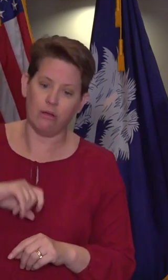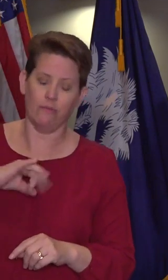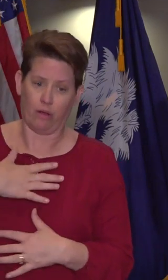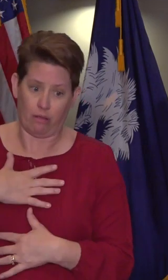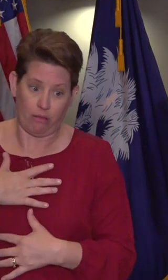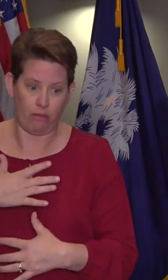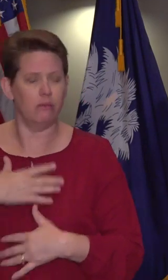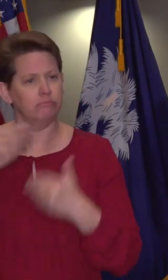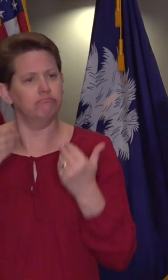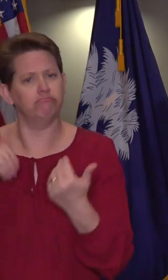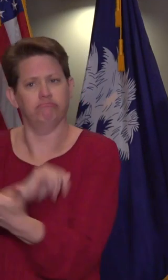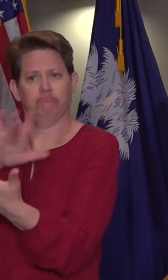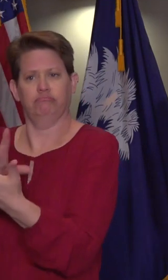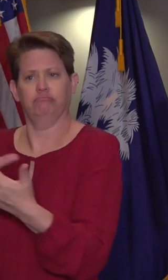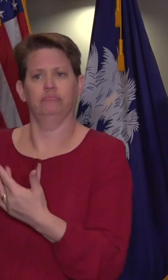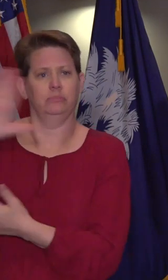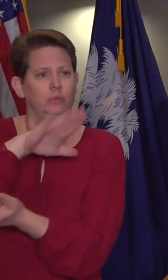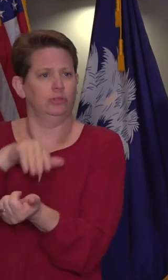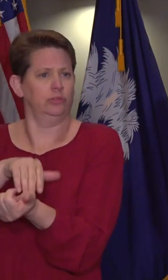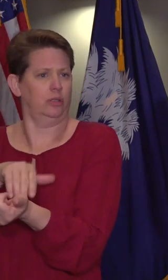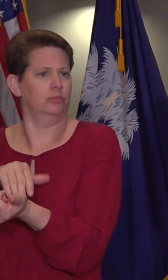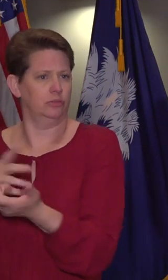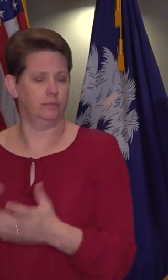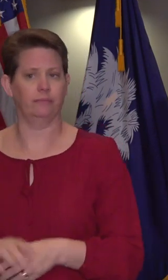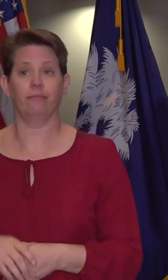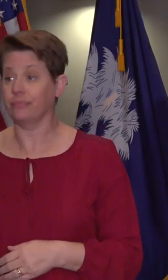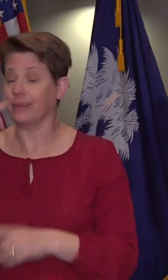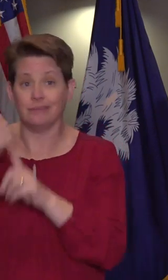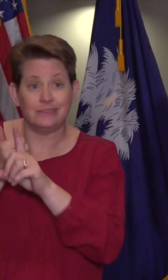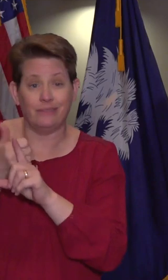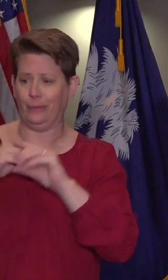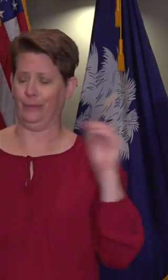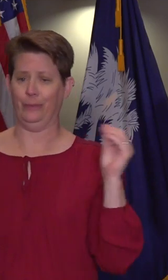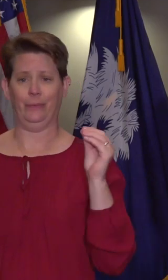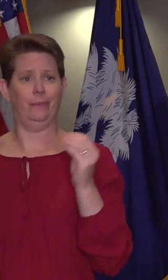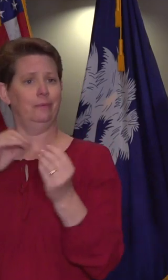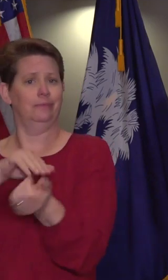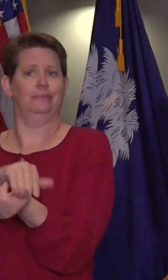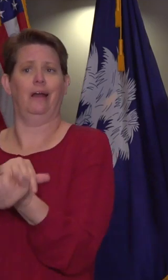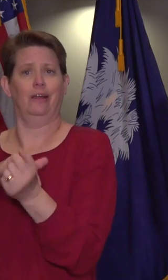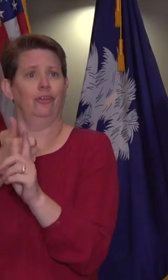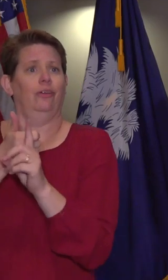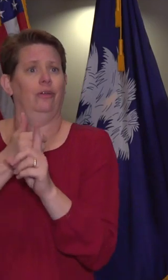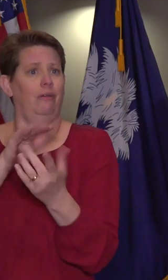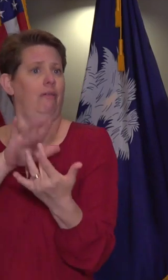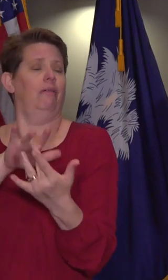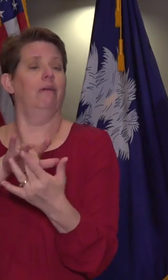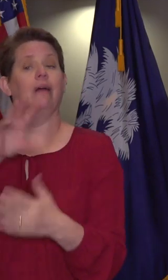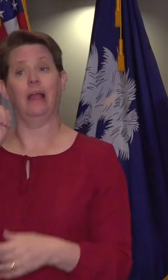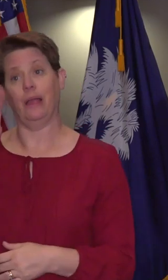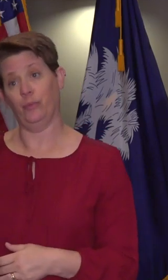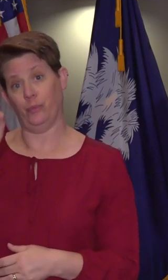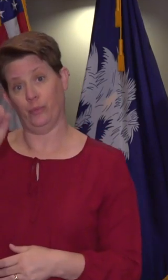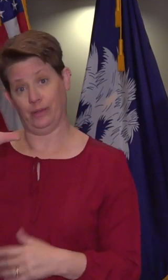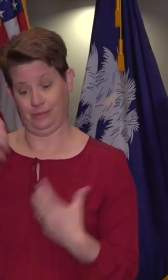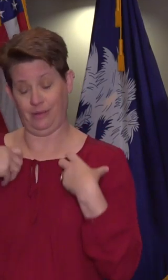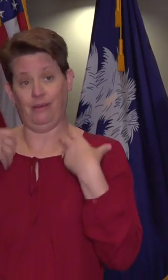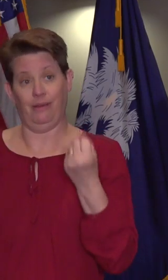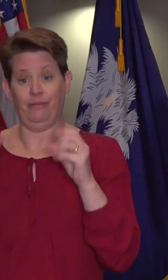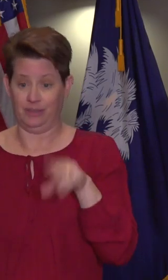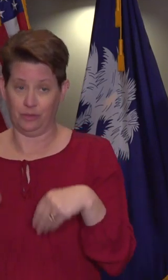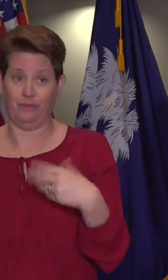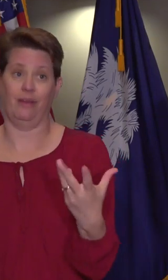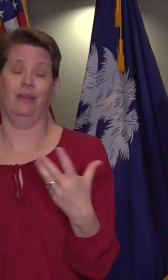breath. If an individual doesn't have a primary healthcare provider, MUSC Health is providing free